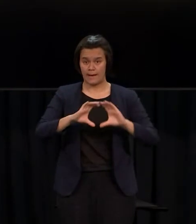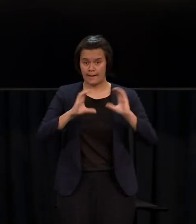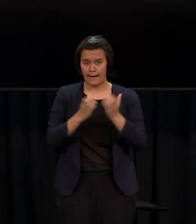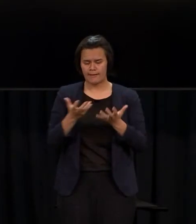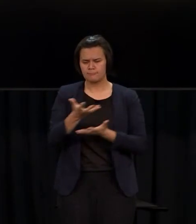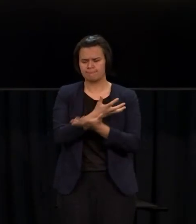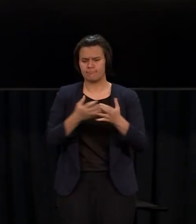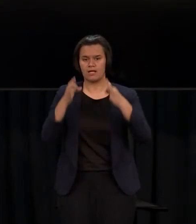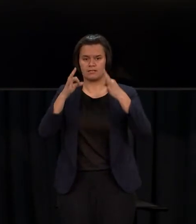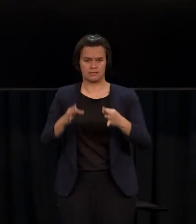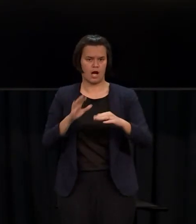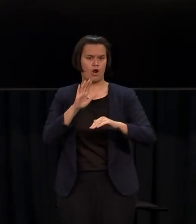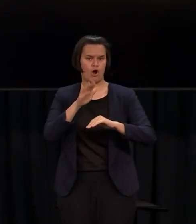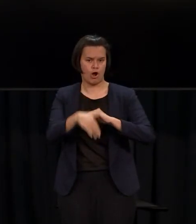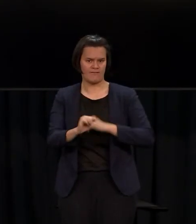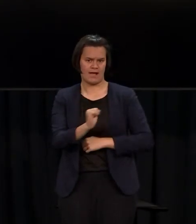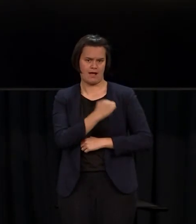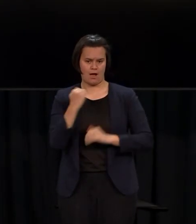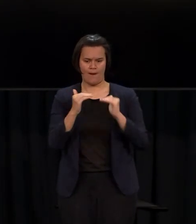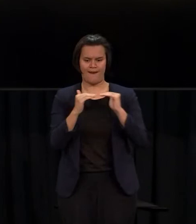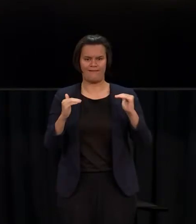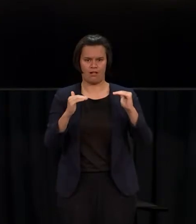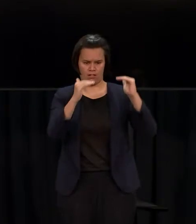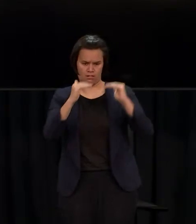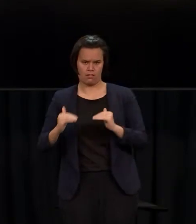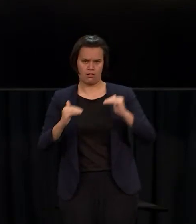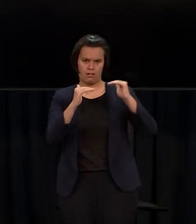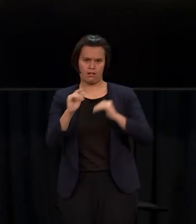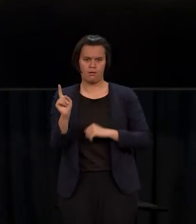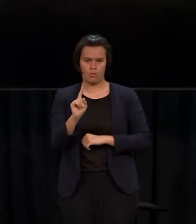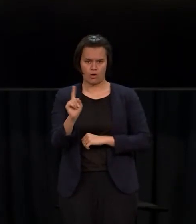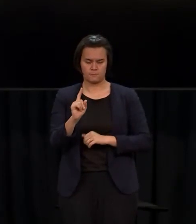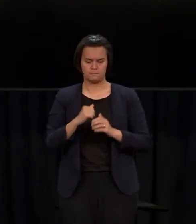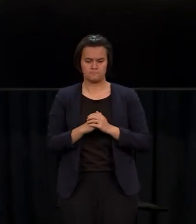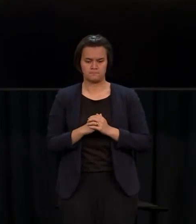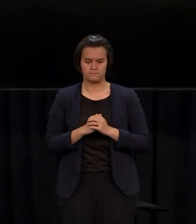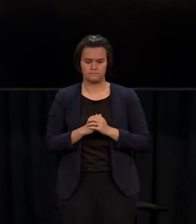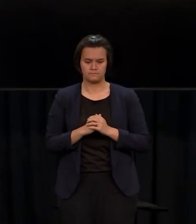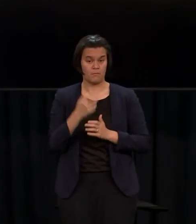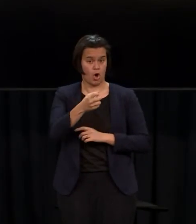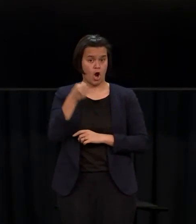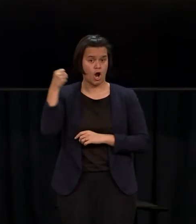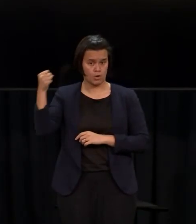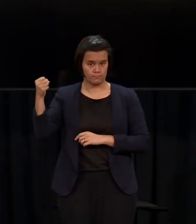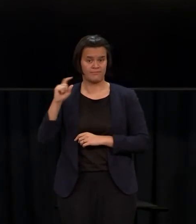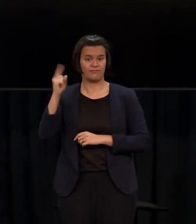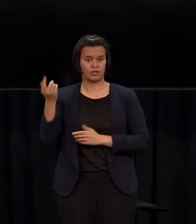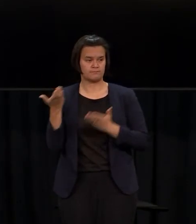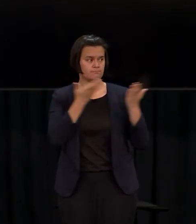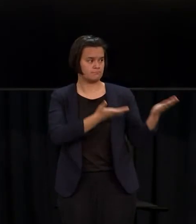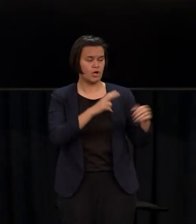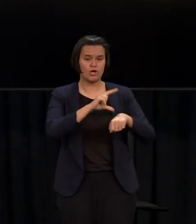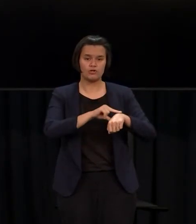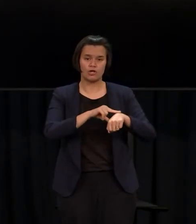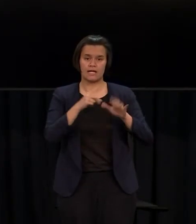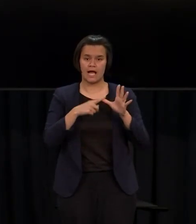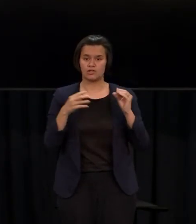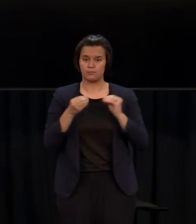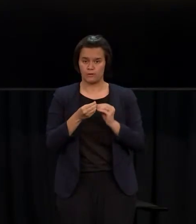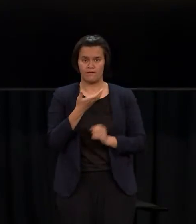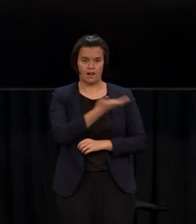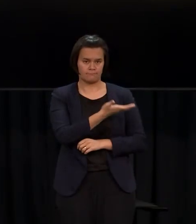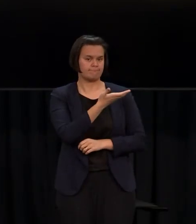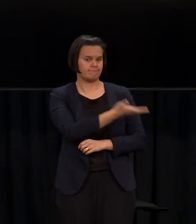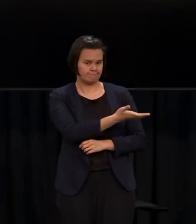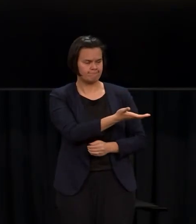decisions on the country's COVID-19 alert levels. But before I share those decisions, I want to hand over to Dr. Bloomfield to share not